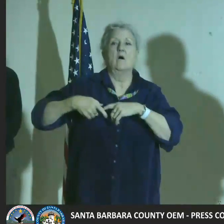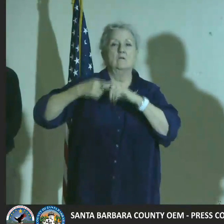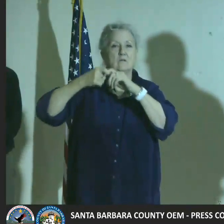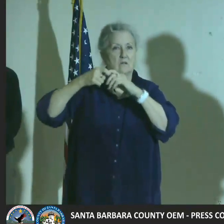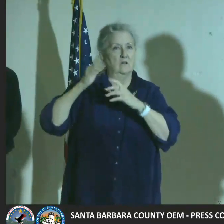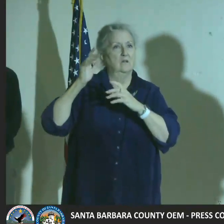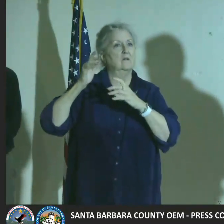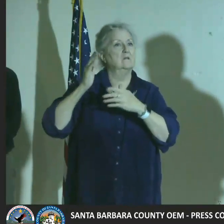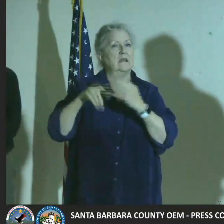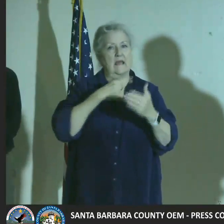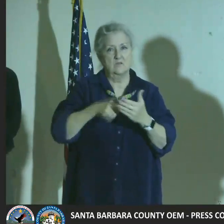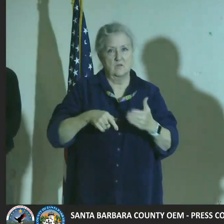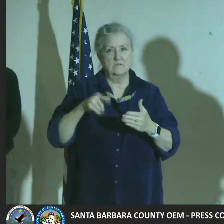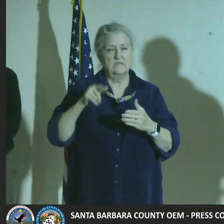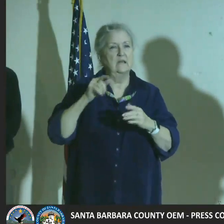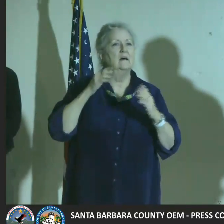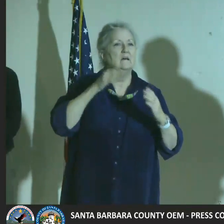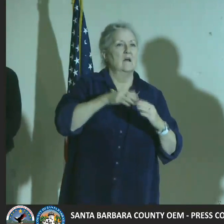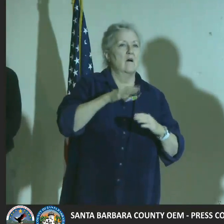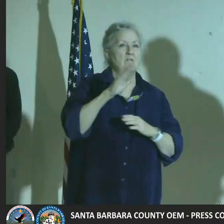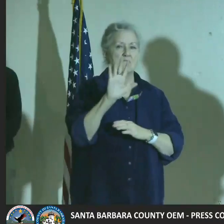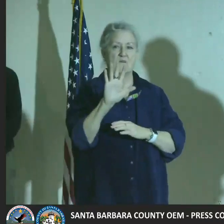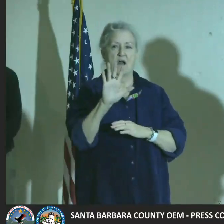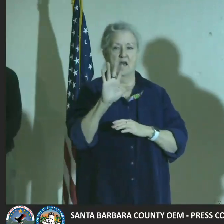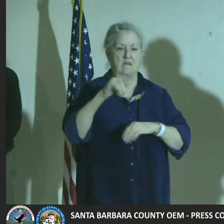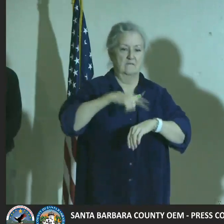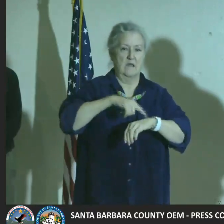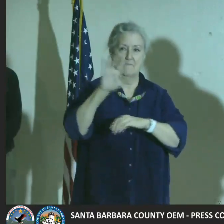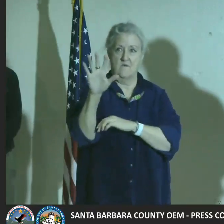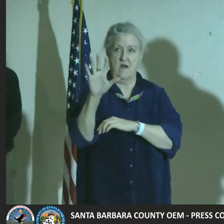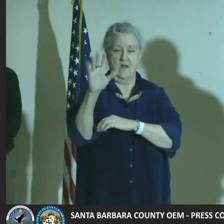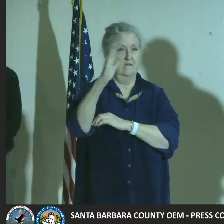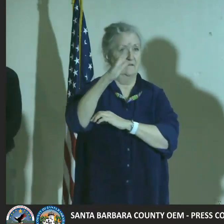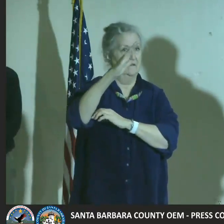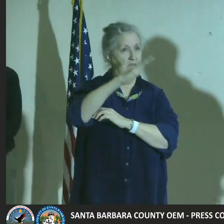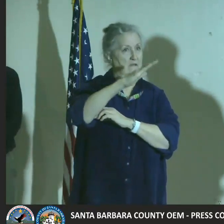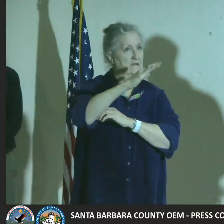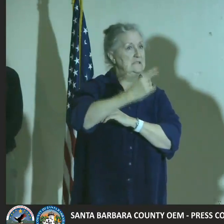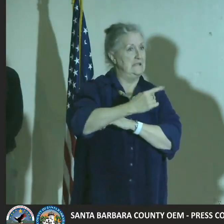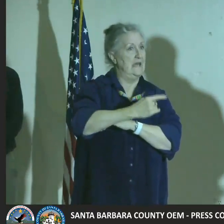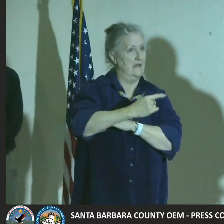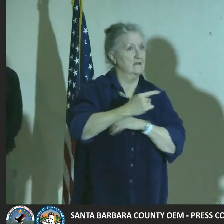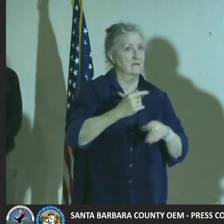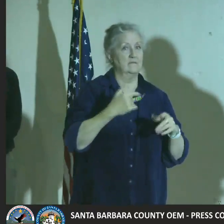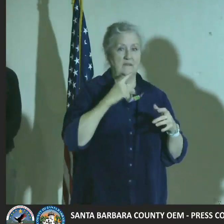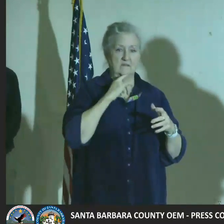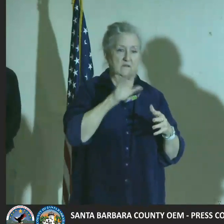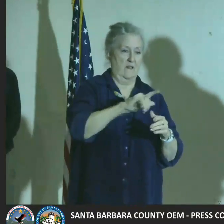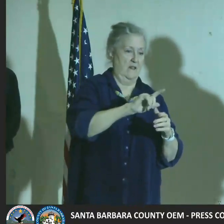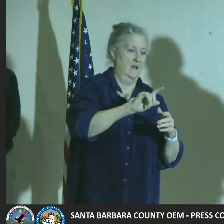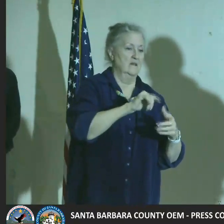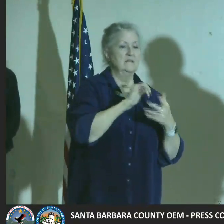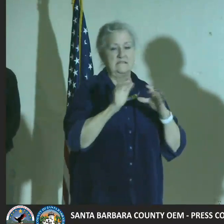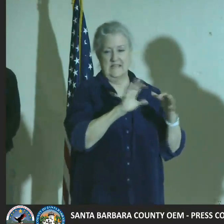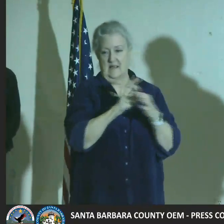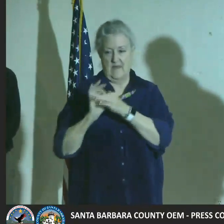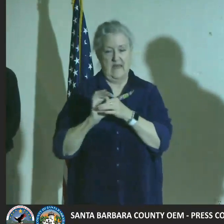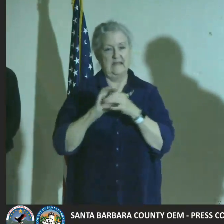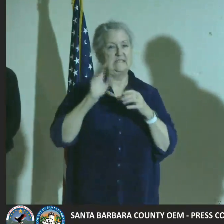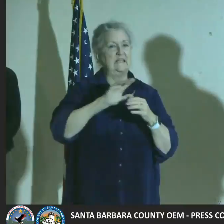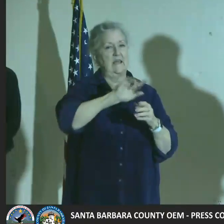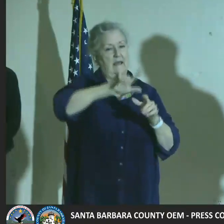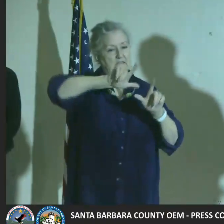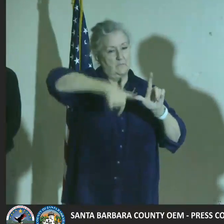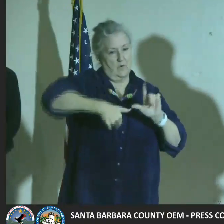lifted effective at 5 p.m. today. This coincides with the expiration of the National Weather Service's